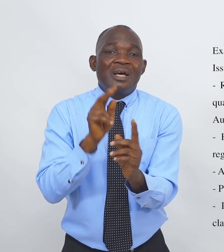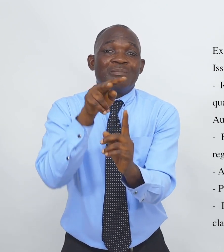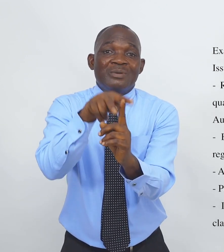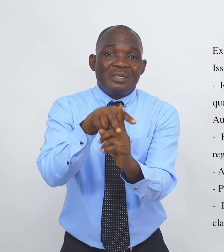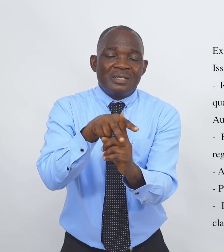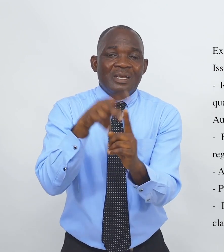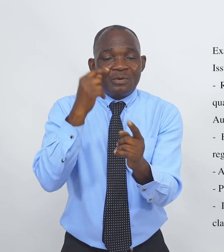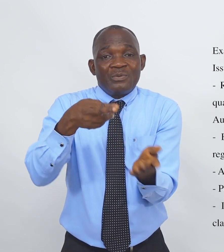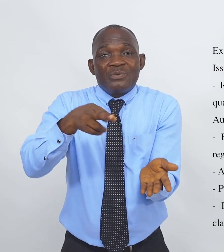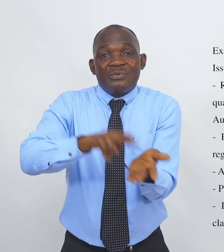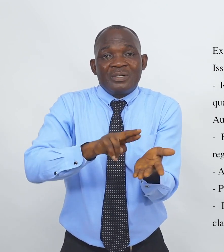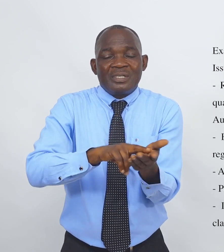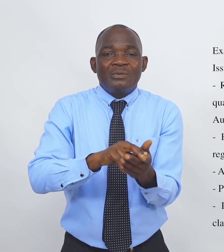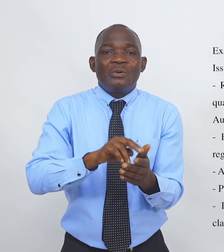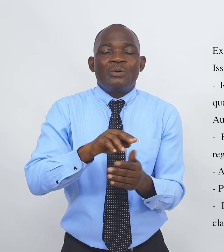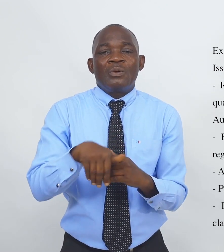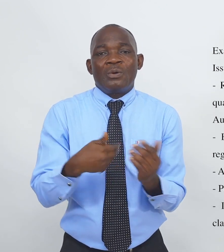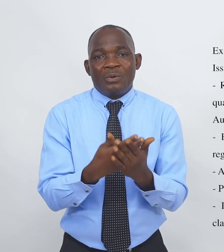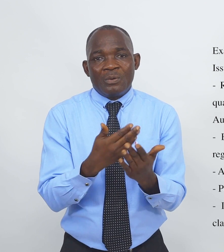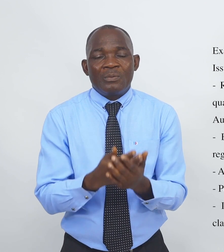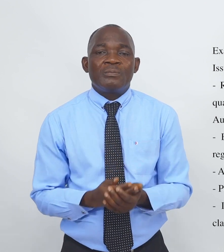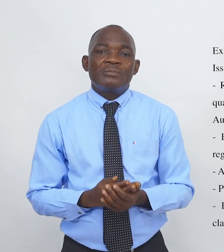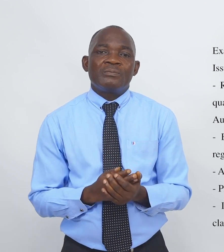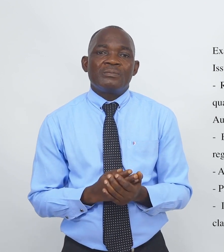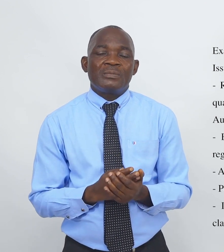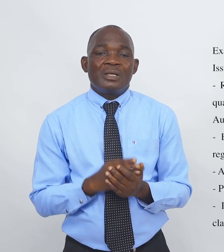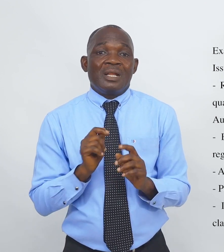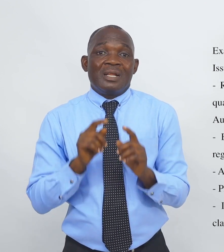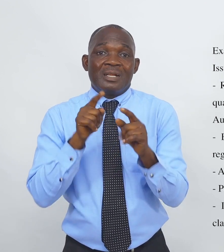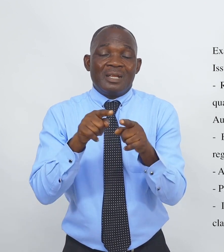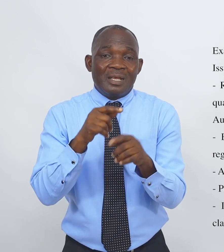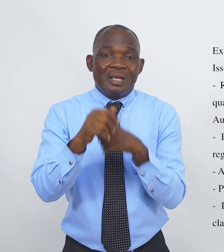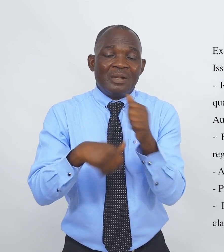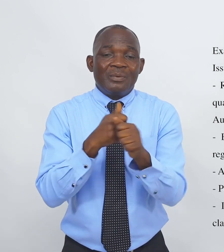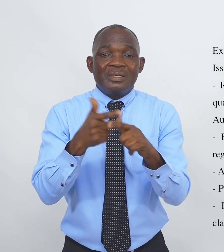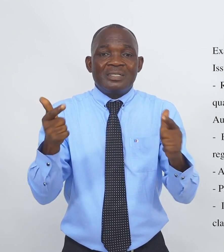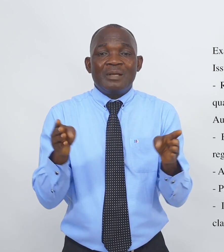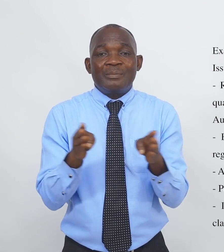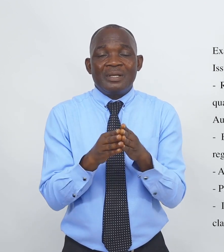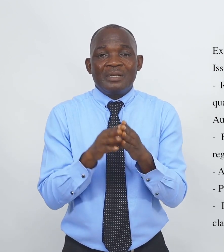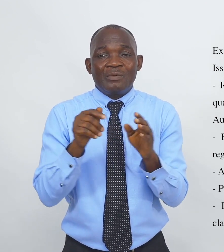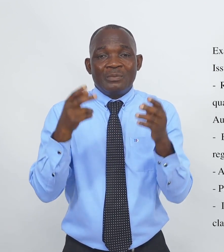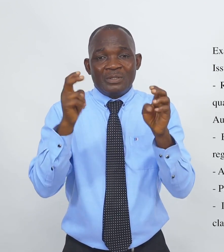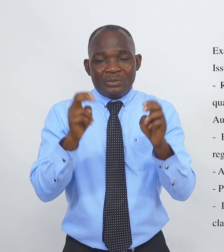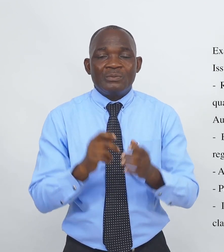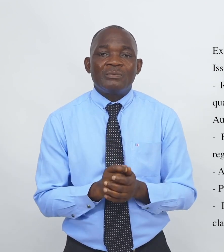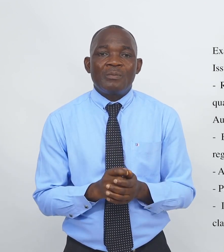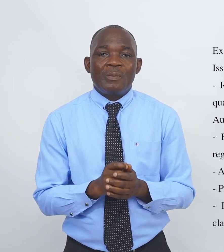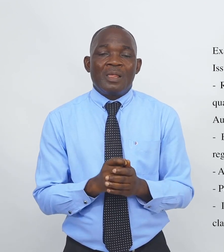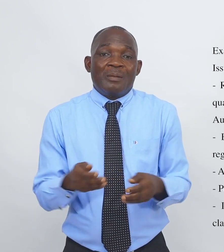for registration of auditors, attendance of annual general meetings of issuers, provision of